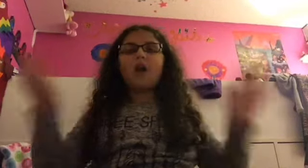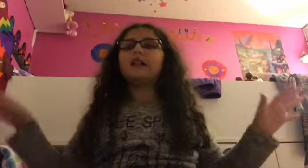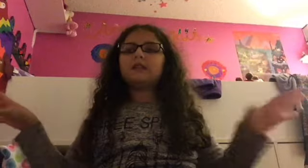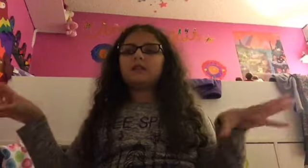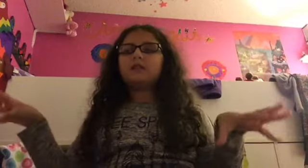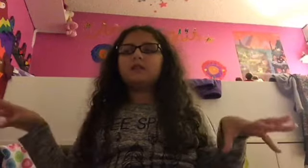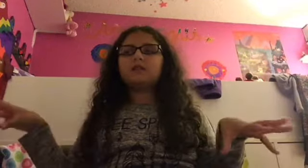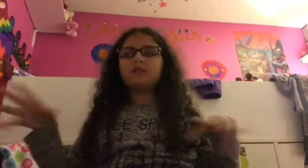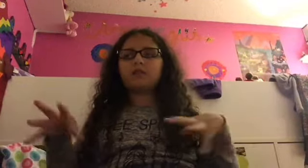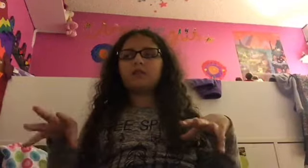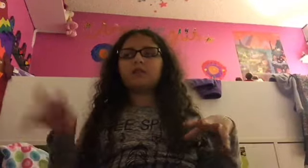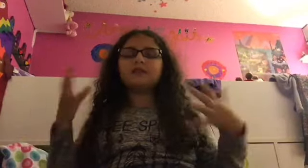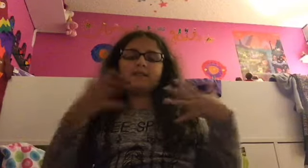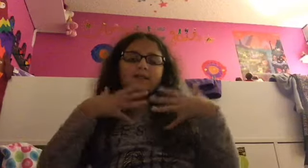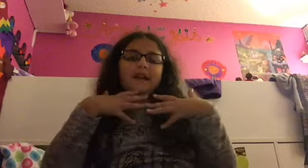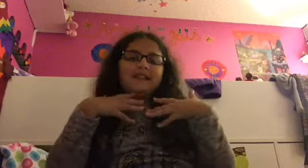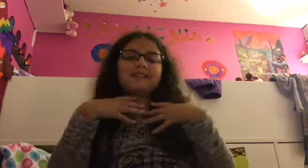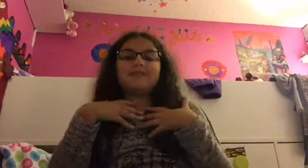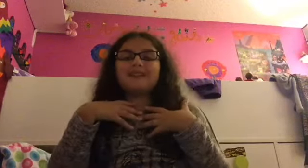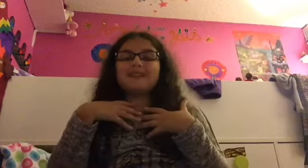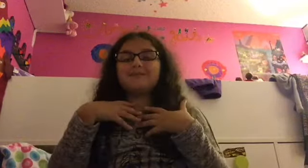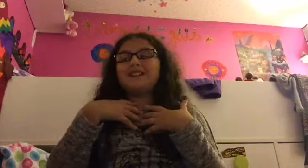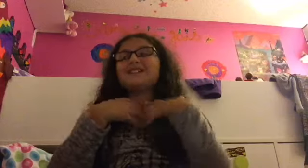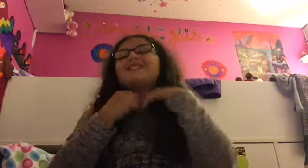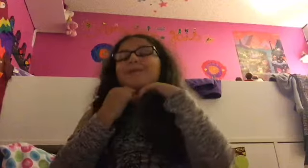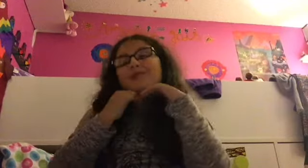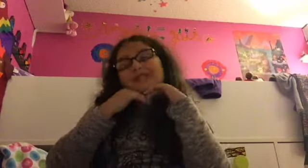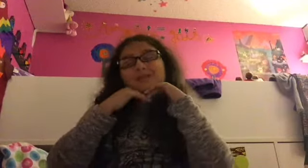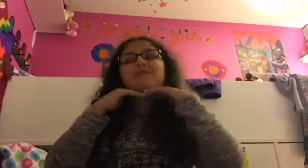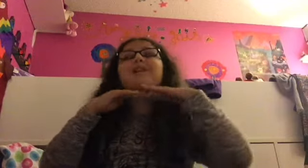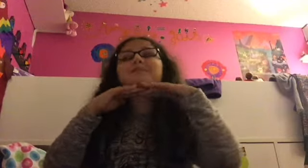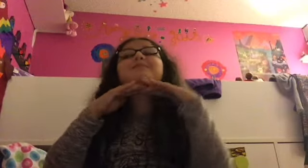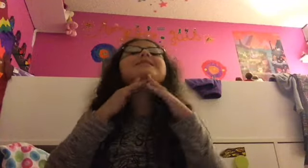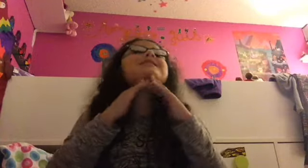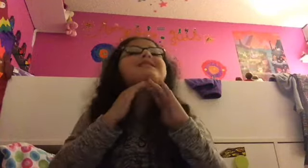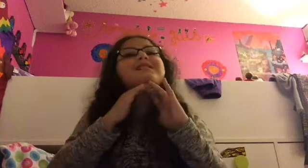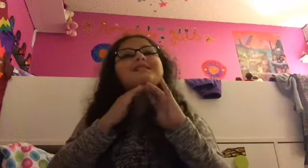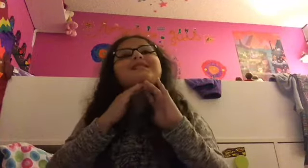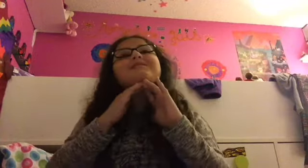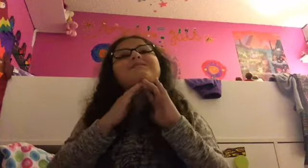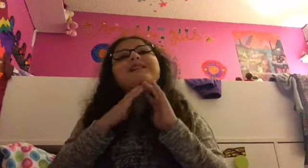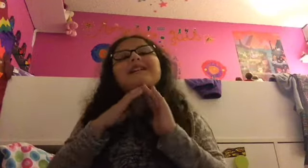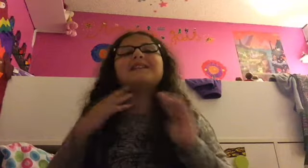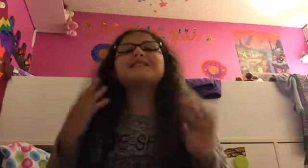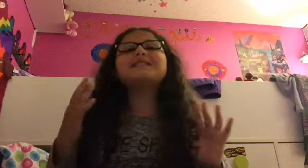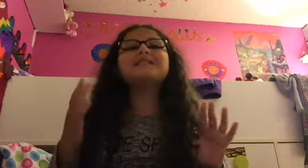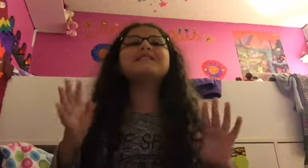all of you don't know, except for my classmates, because some are subscribed to me. But